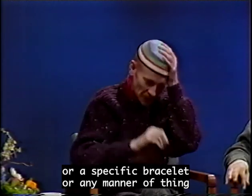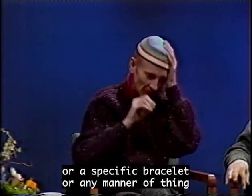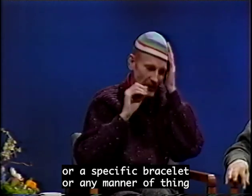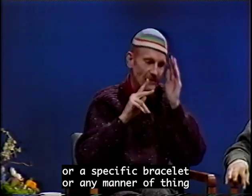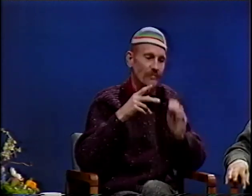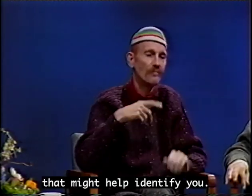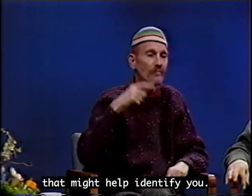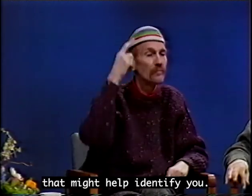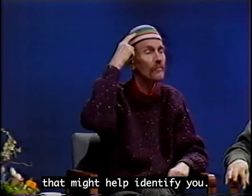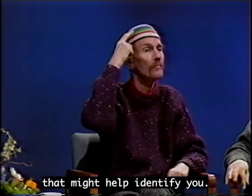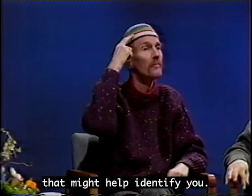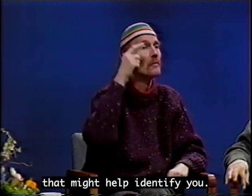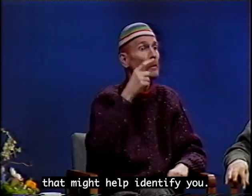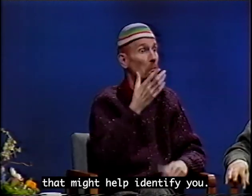manner of thing that might help identify you.